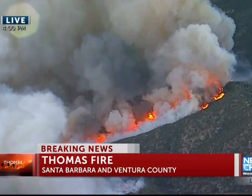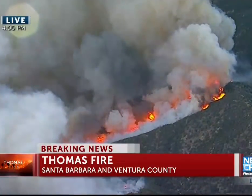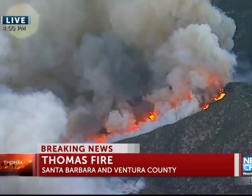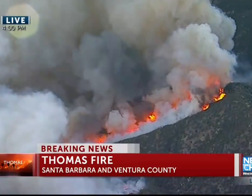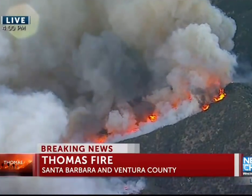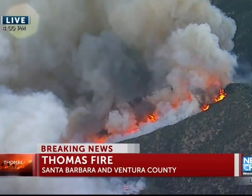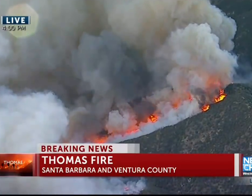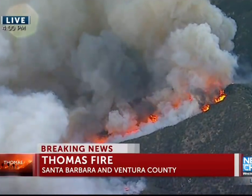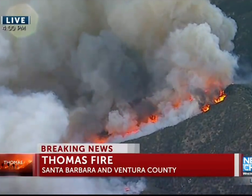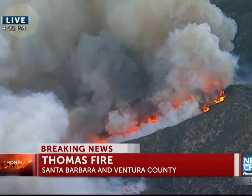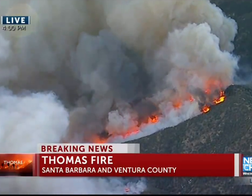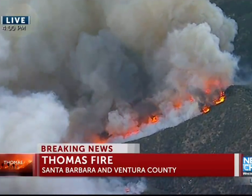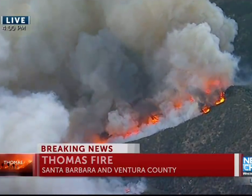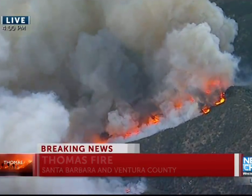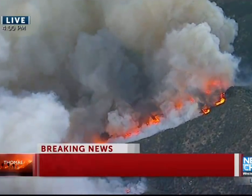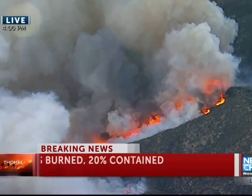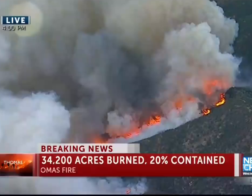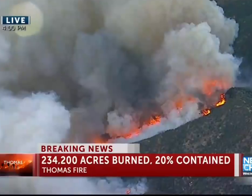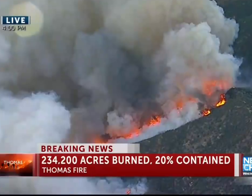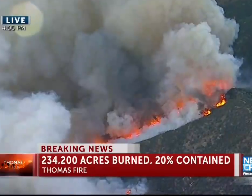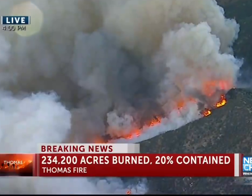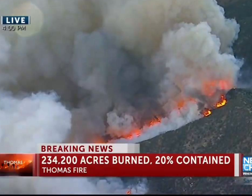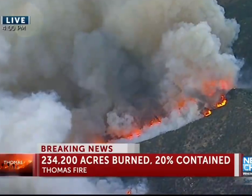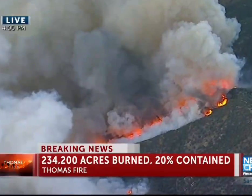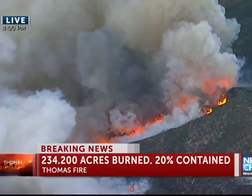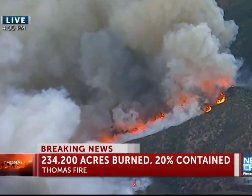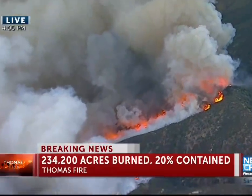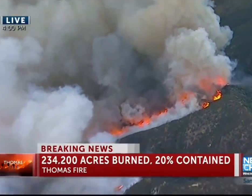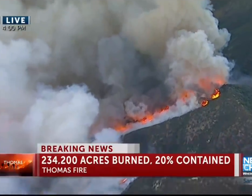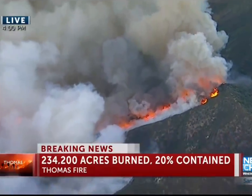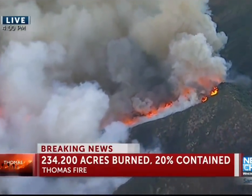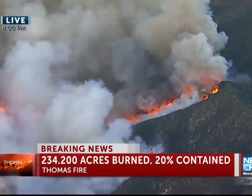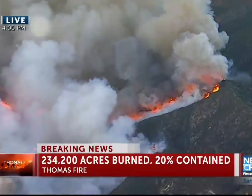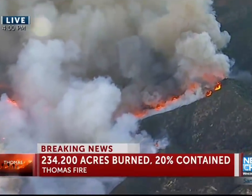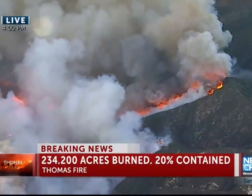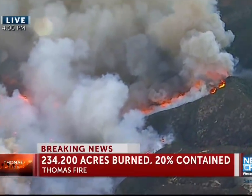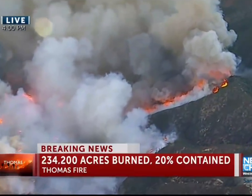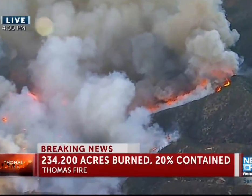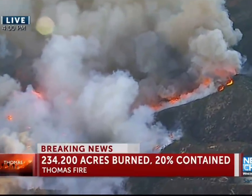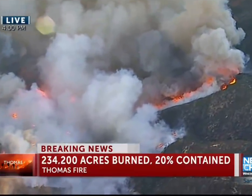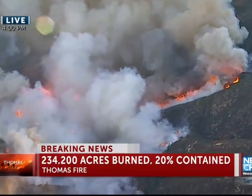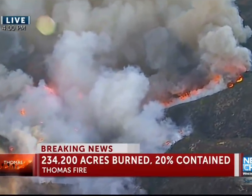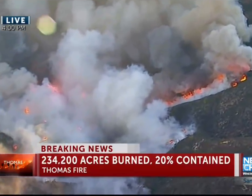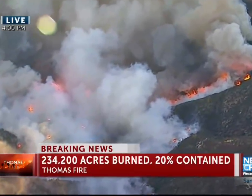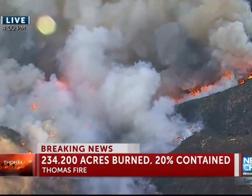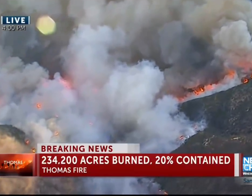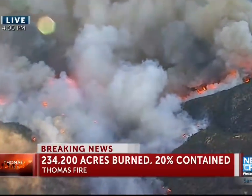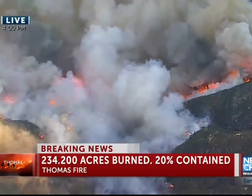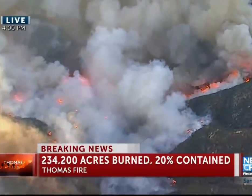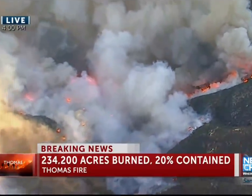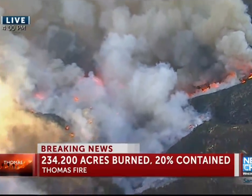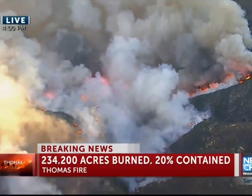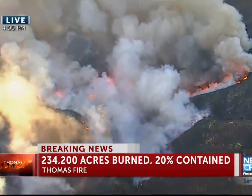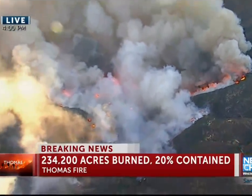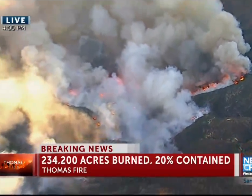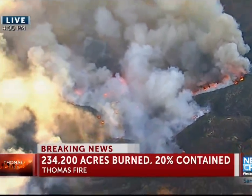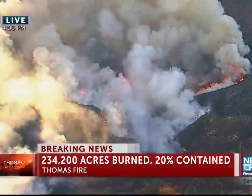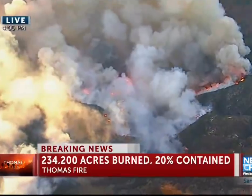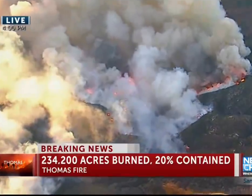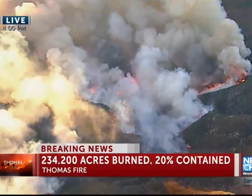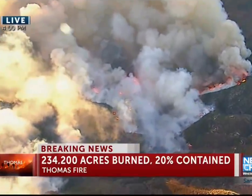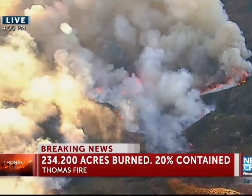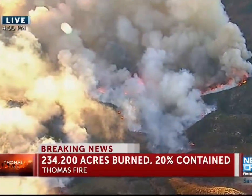areas, but this area is just burning. It flares up and then it gets quiet and then it flares up again, and right now you can see it's pretty active, and they've got